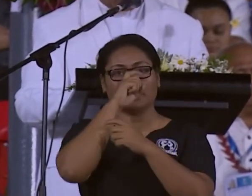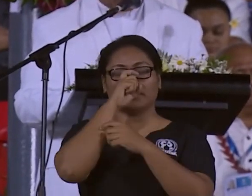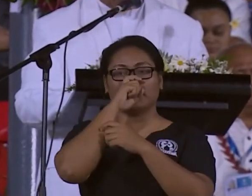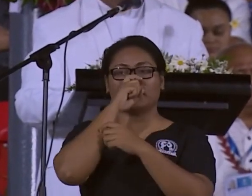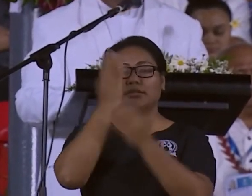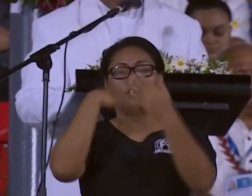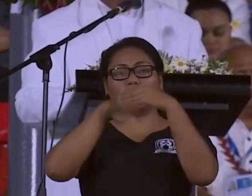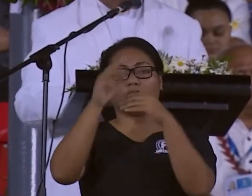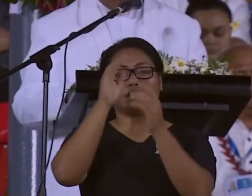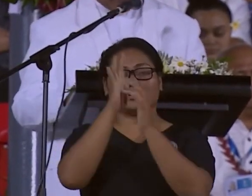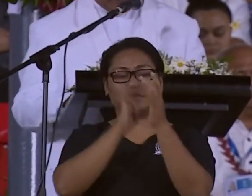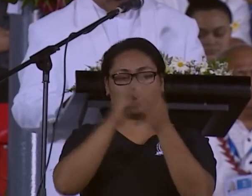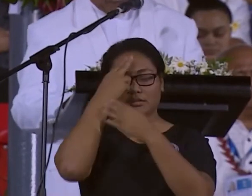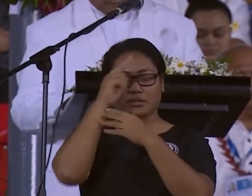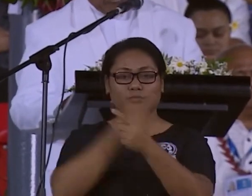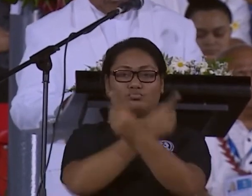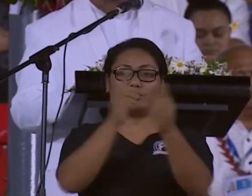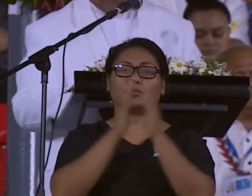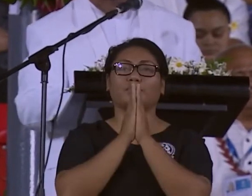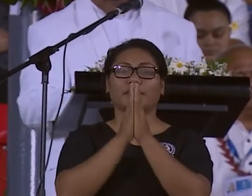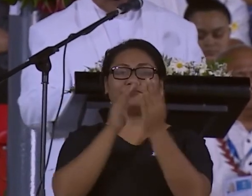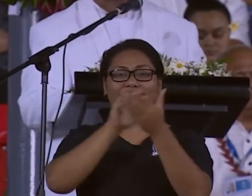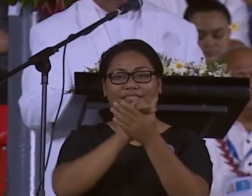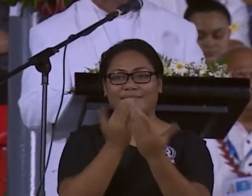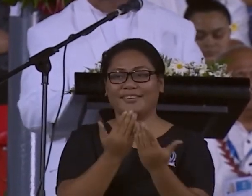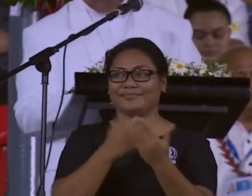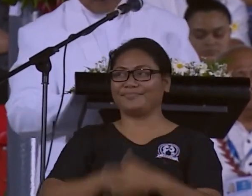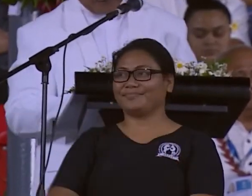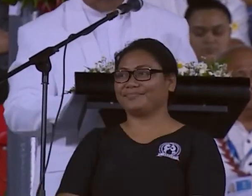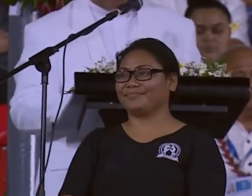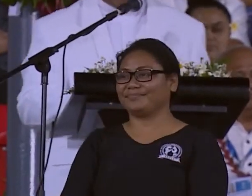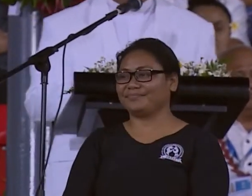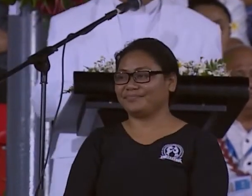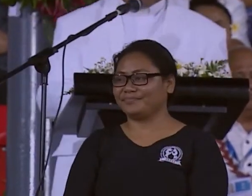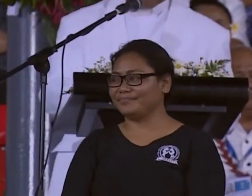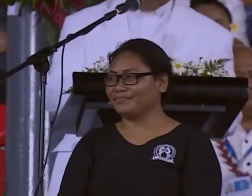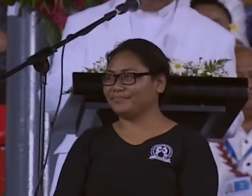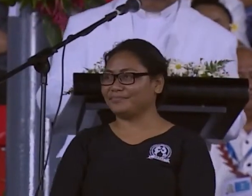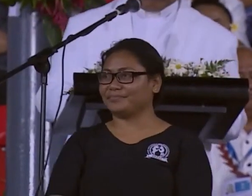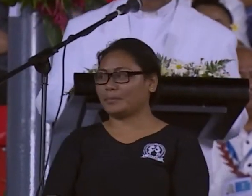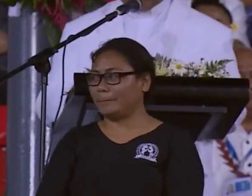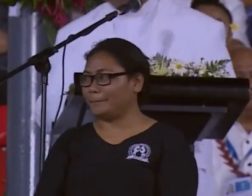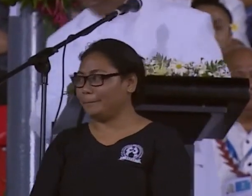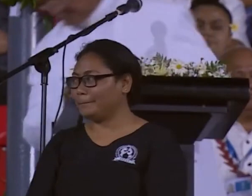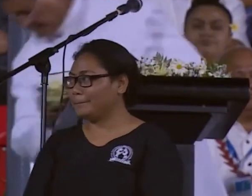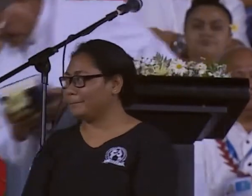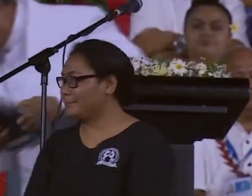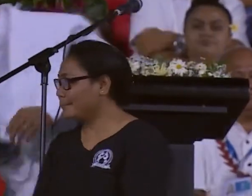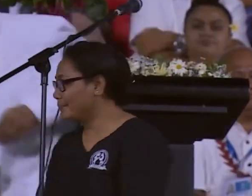sisters. In Jesus' name we pray. Amen. Amen.